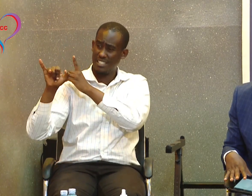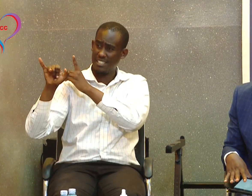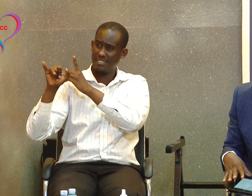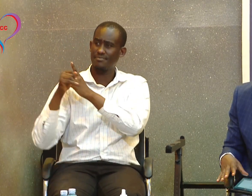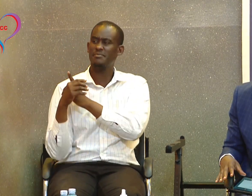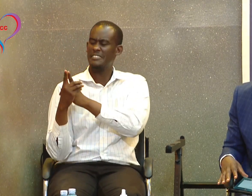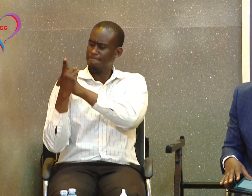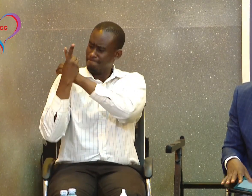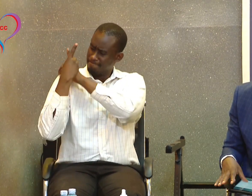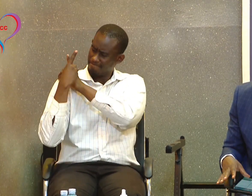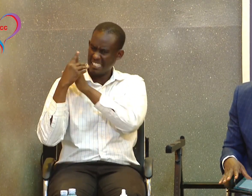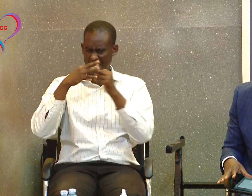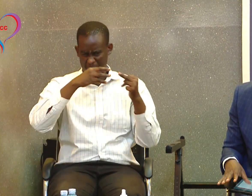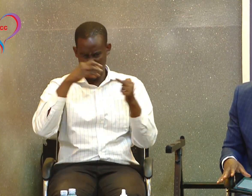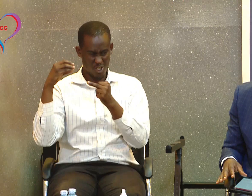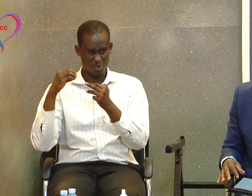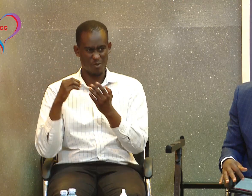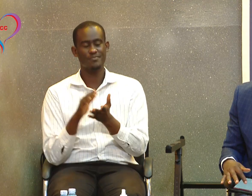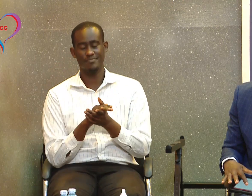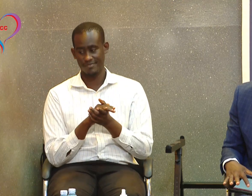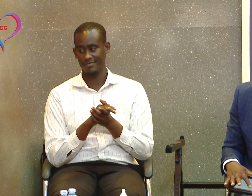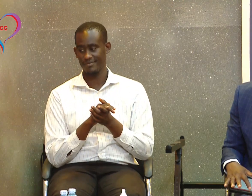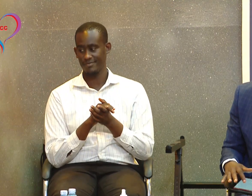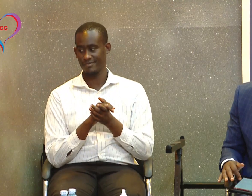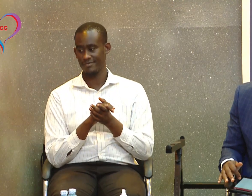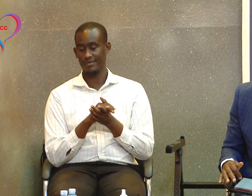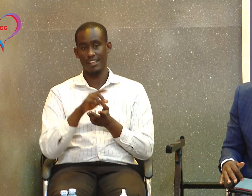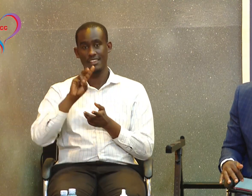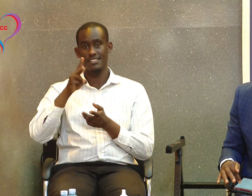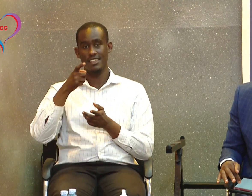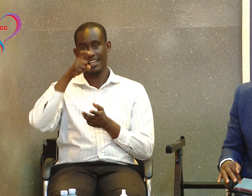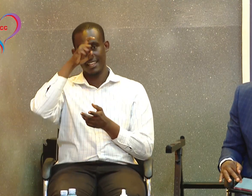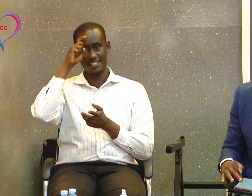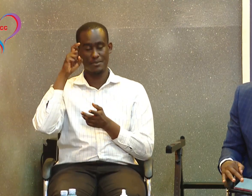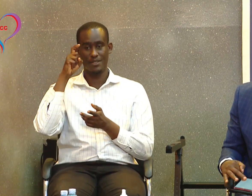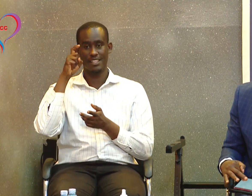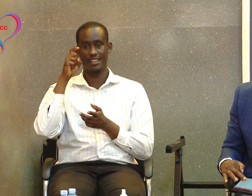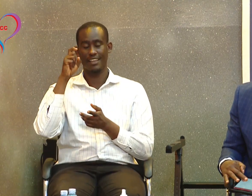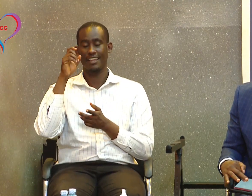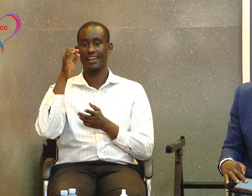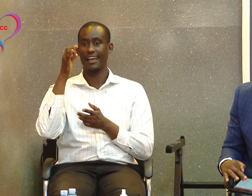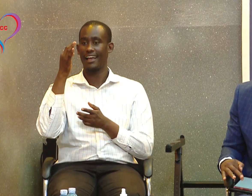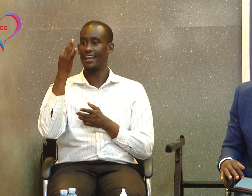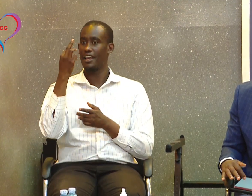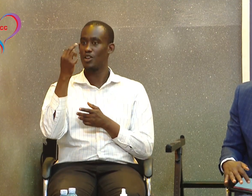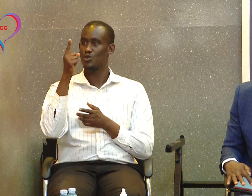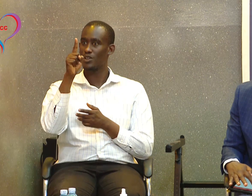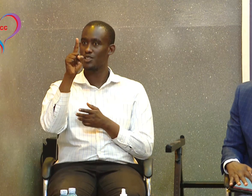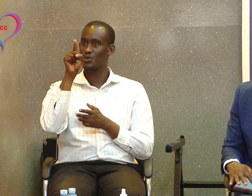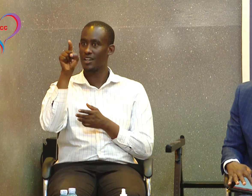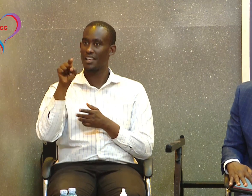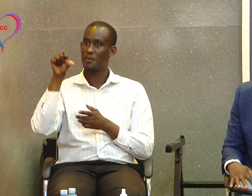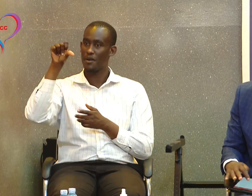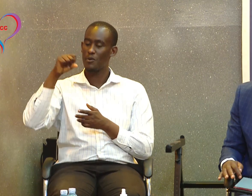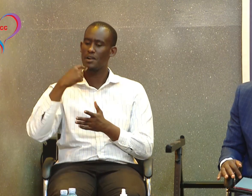ekintu ekyenjawulo kye bakola. What does it say? Timoseo ekyokubiri, essuula esooka olunyiriri